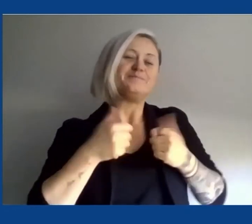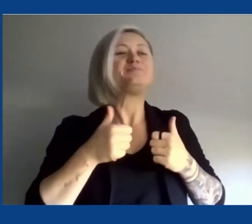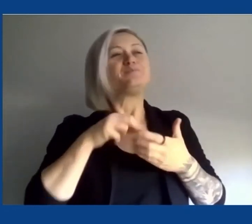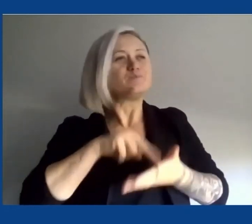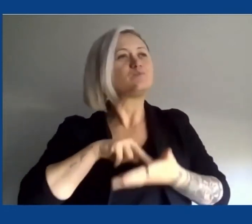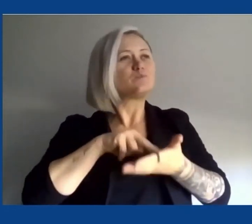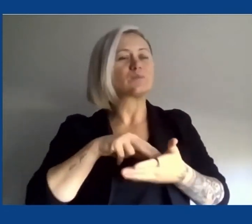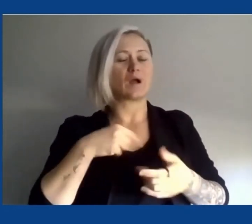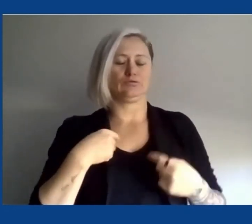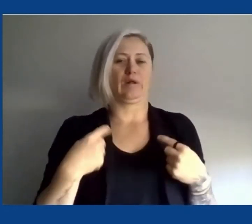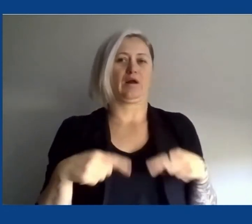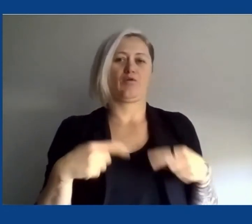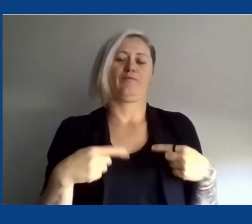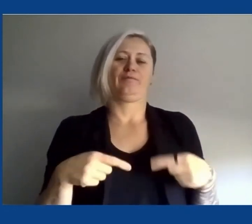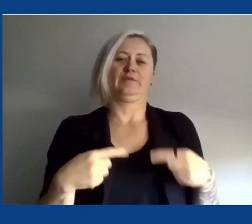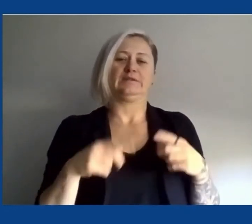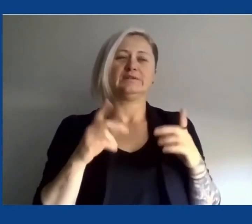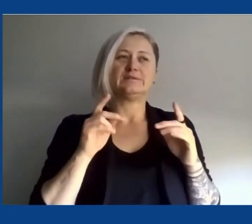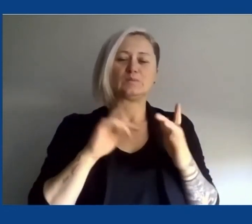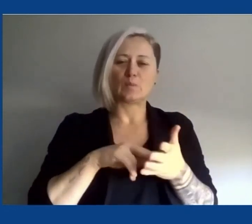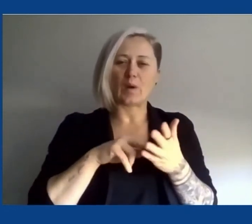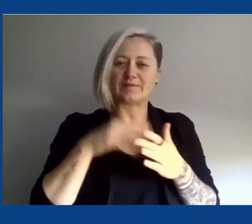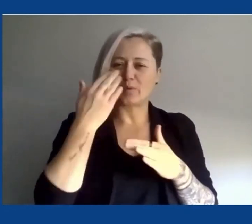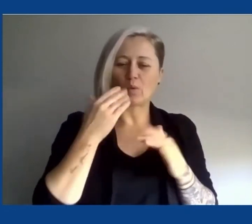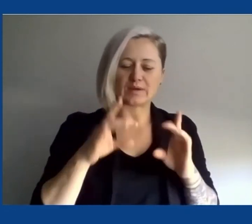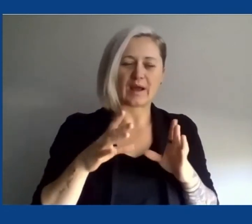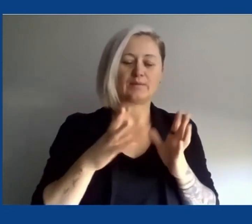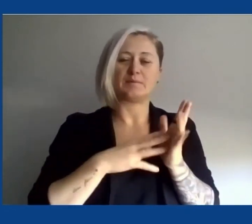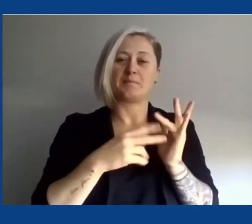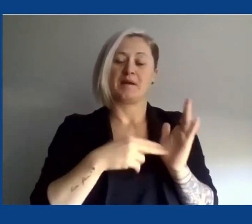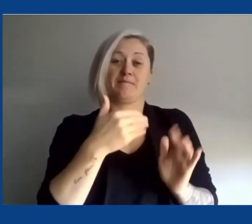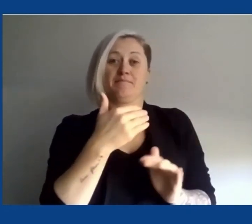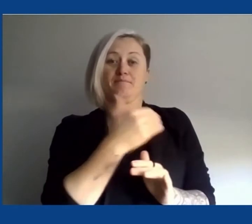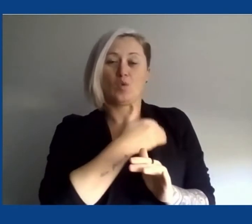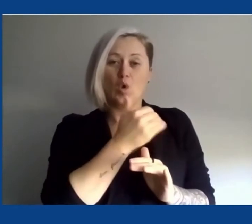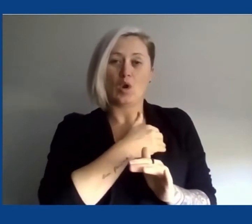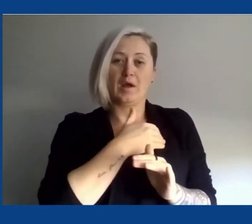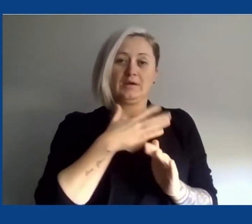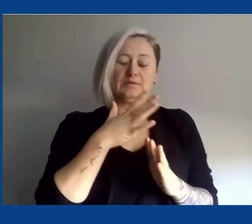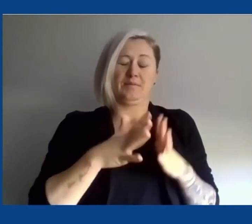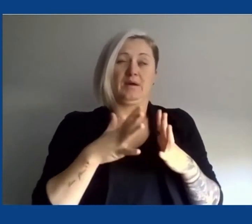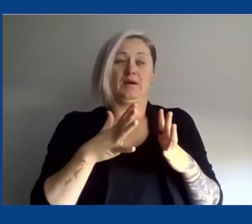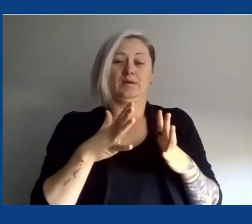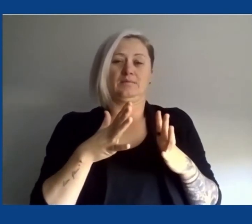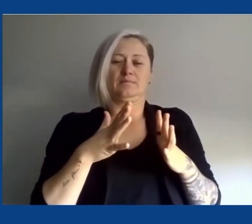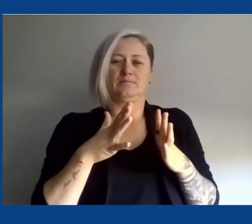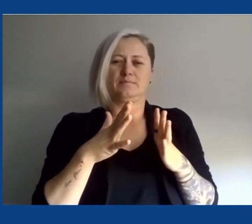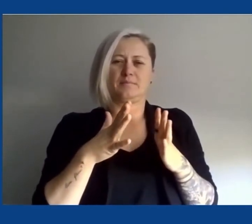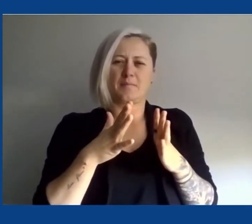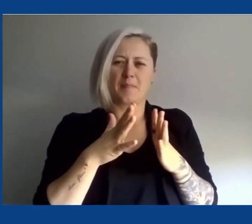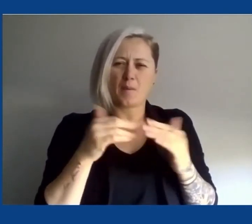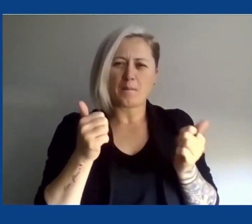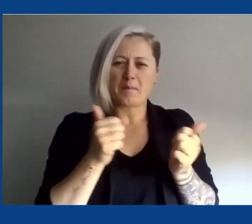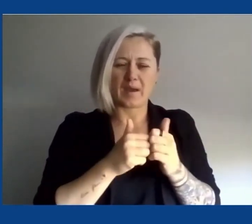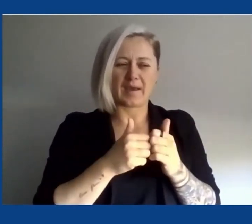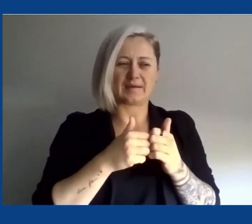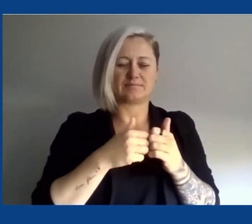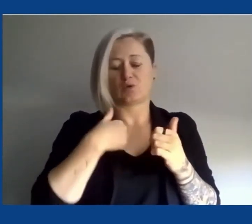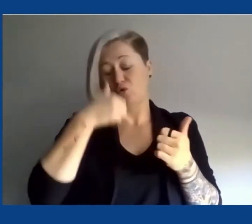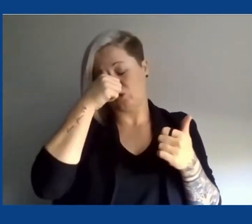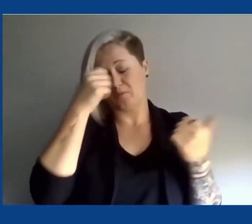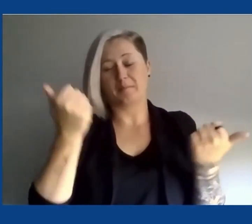really nervous. It was a Monday morning, which meant, the weekend offenders, which I knew many,